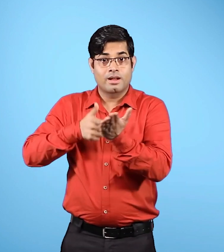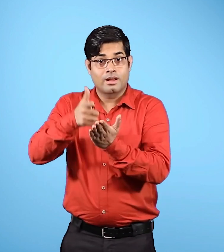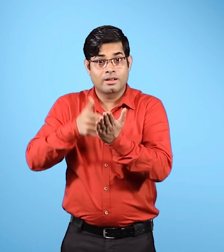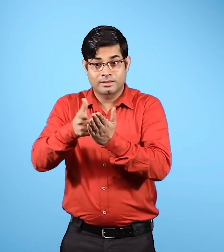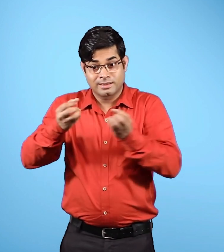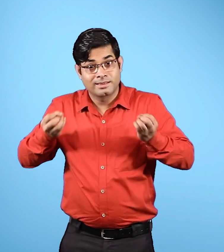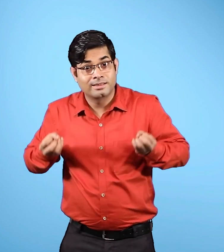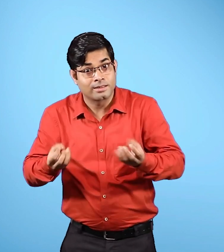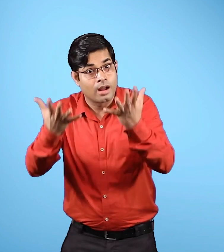Early agriculture.